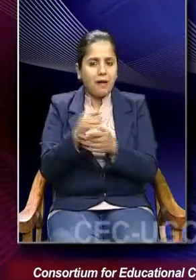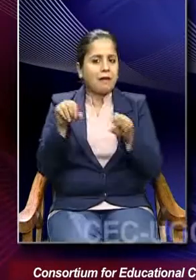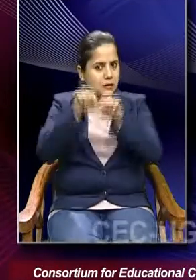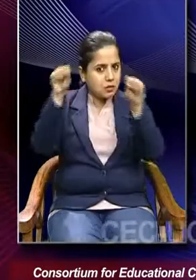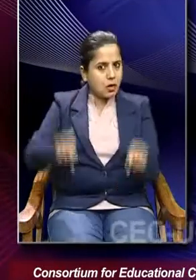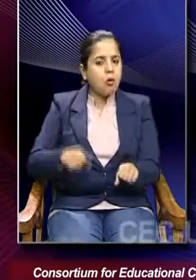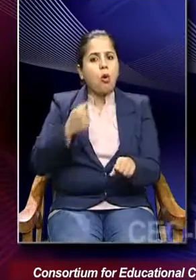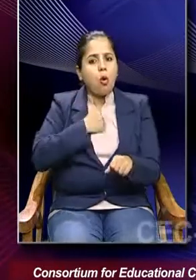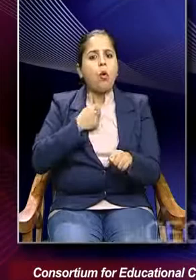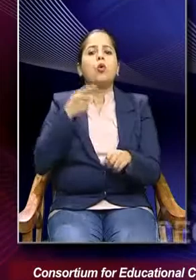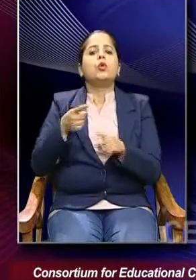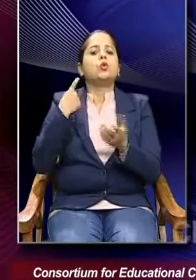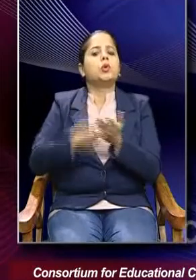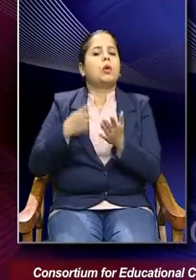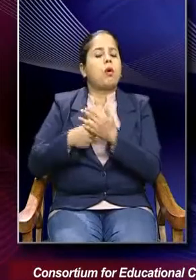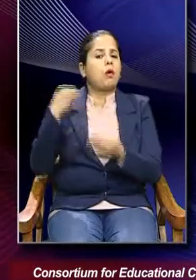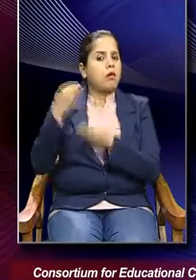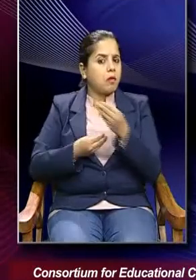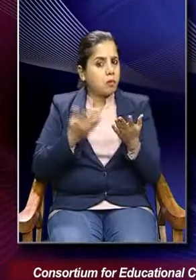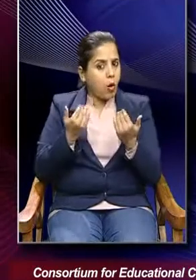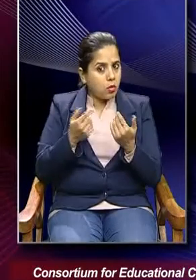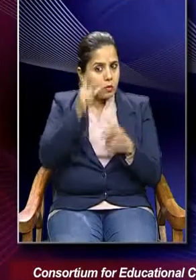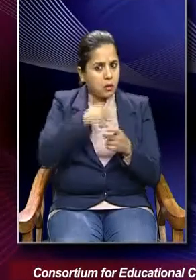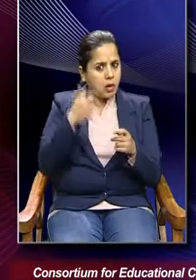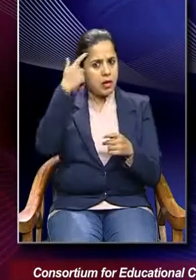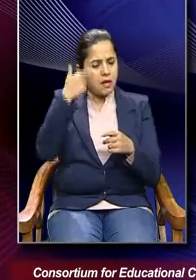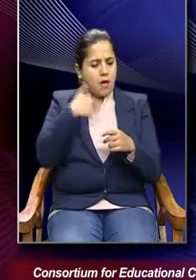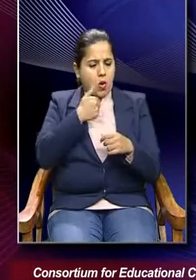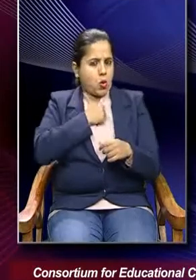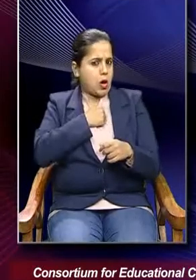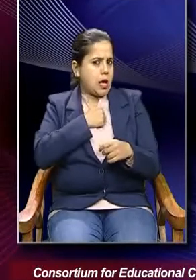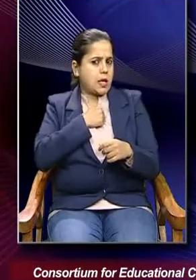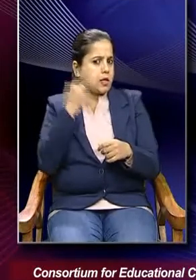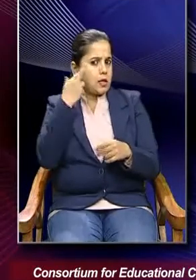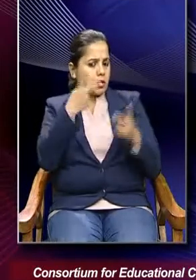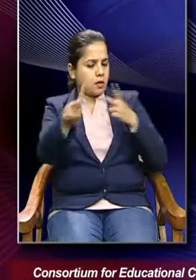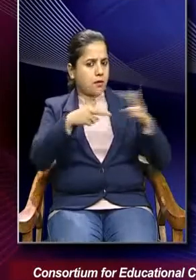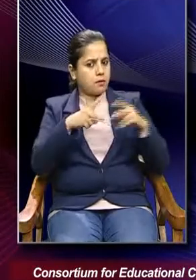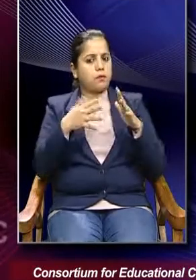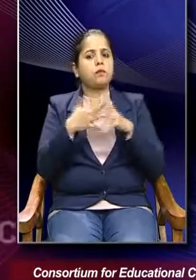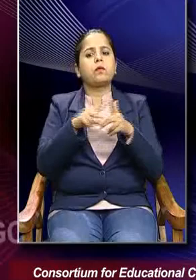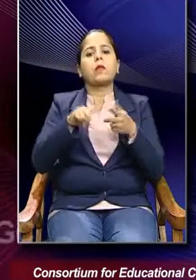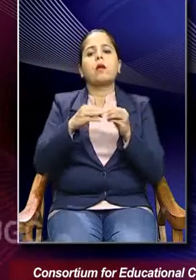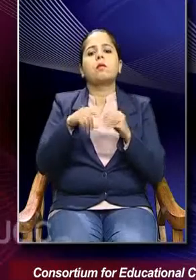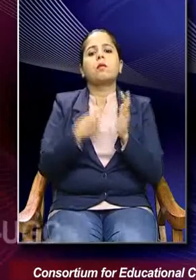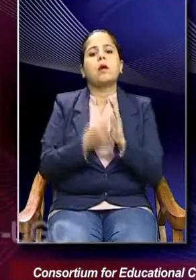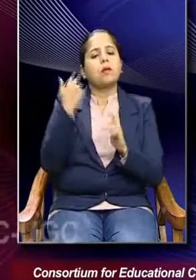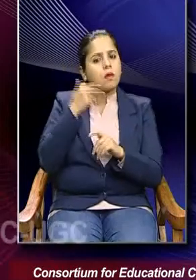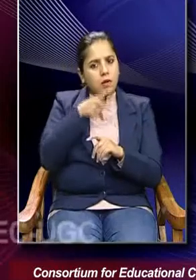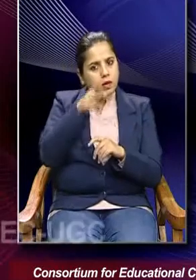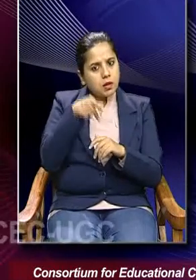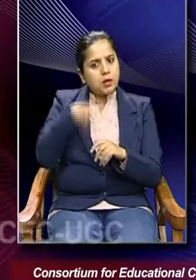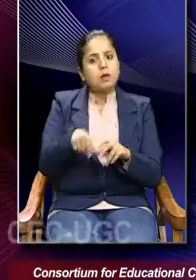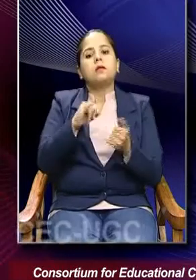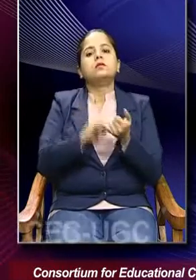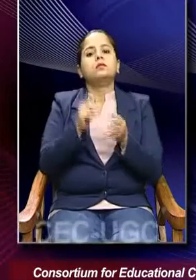own custom. Can there be objectivity? And therefore, Max Weber talks about